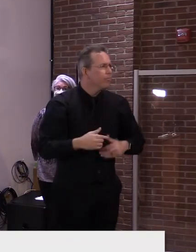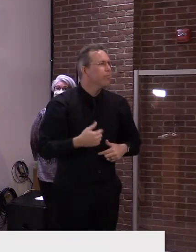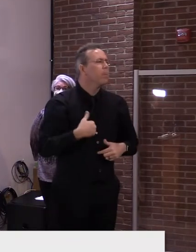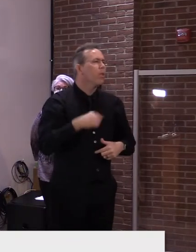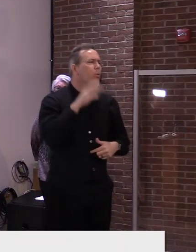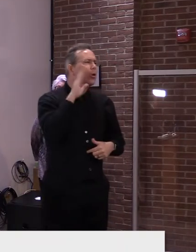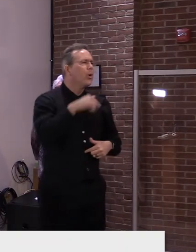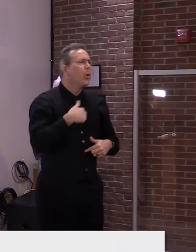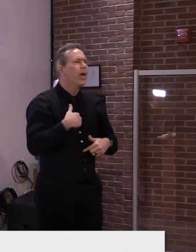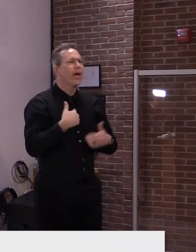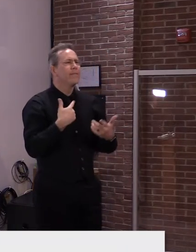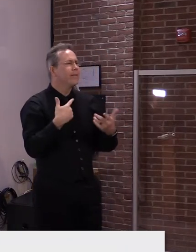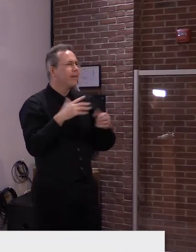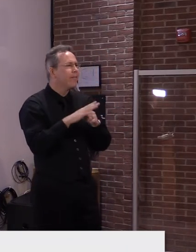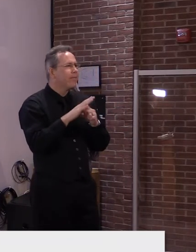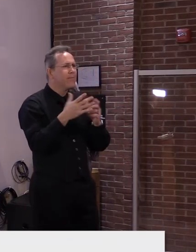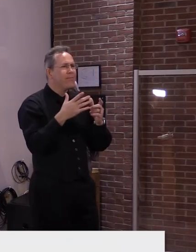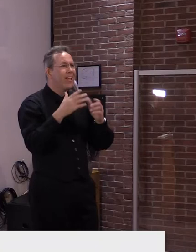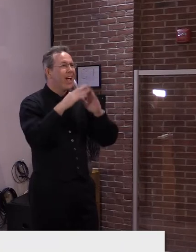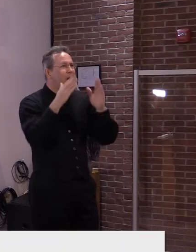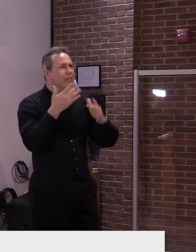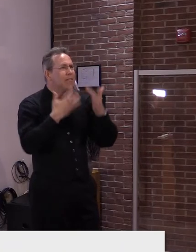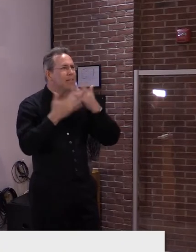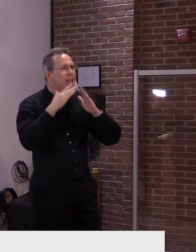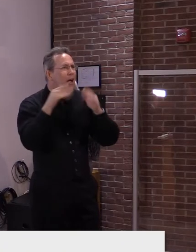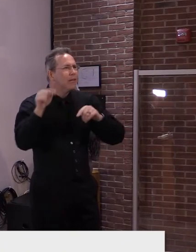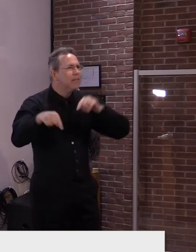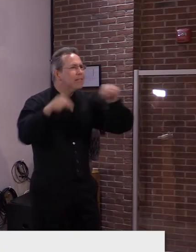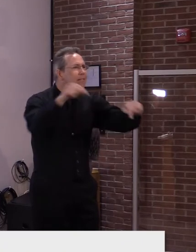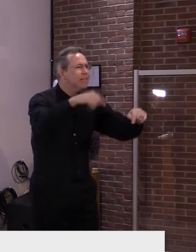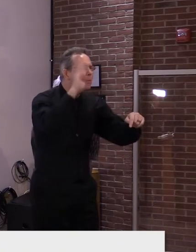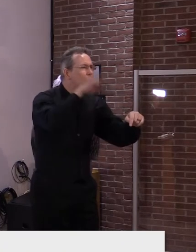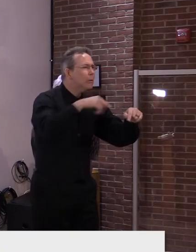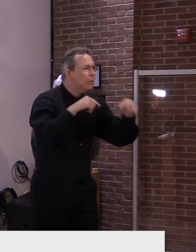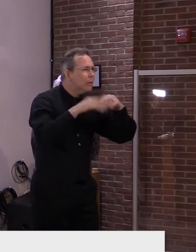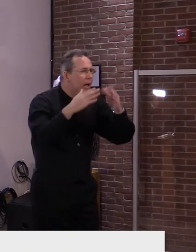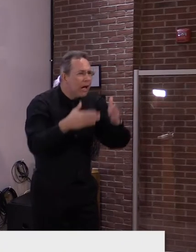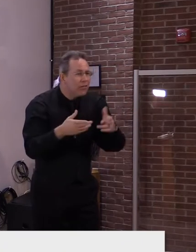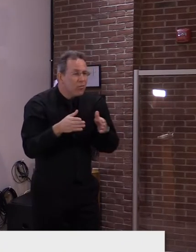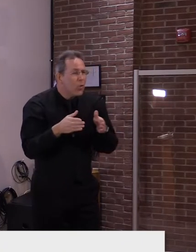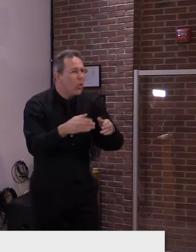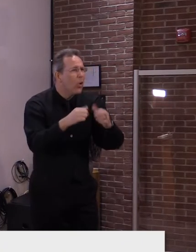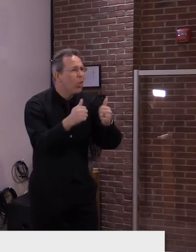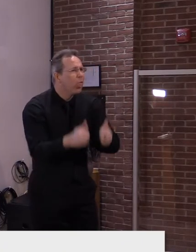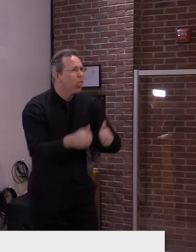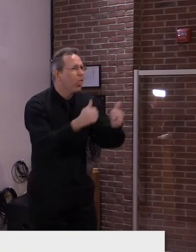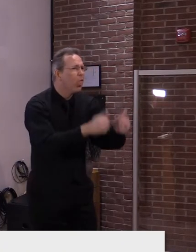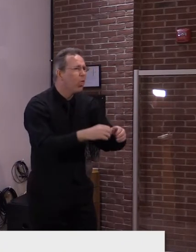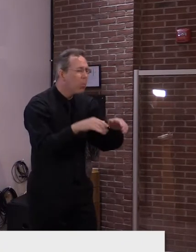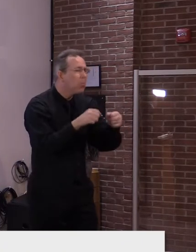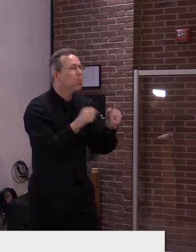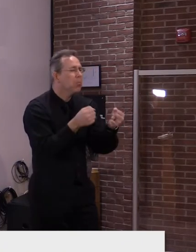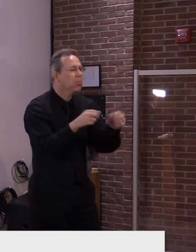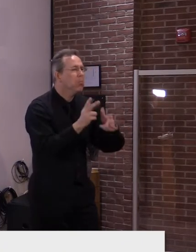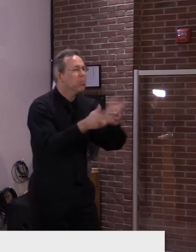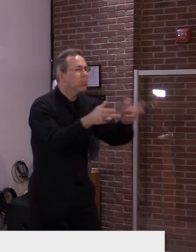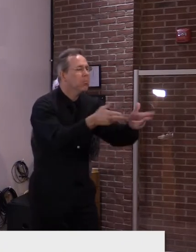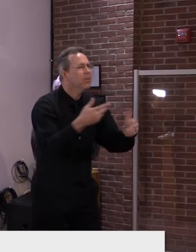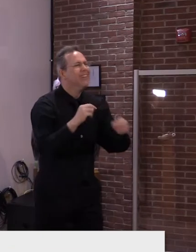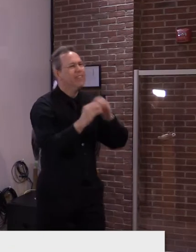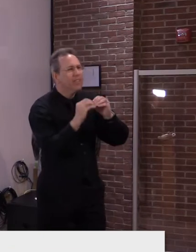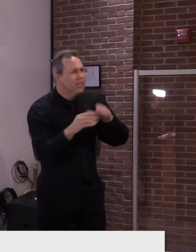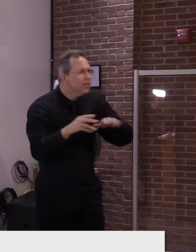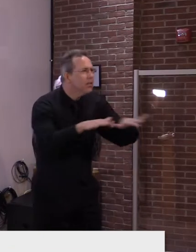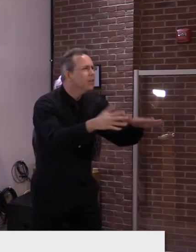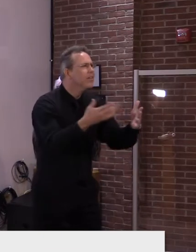Infrastructure needs that we've had some shortcomings on. And not put us in a position where we can't afford to pay for